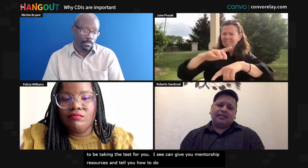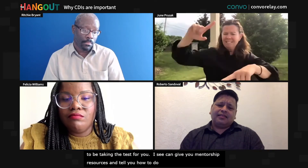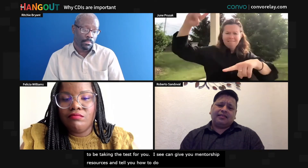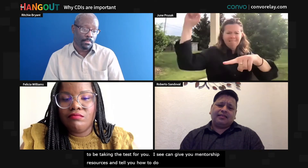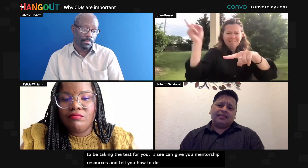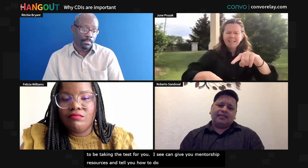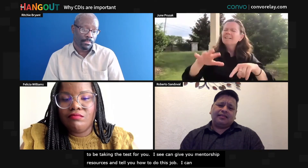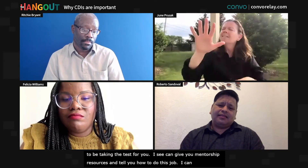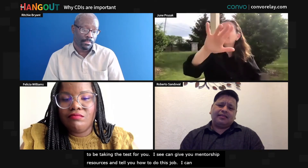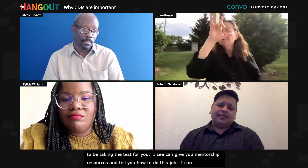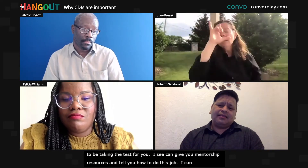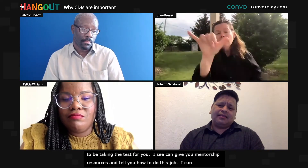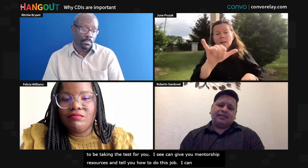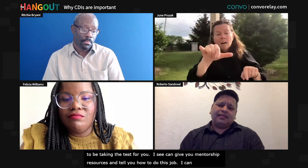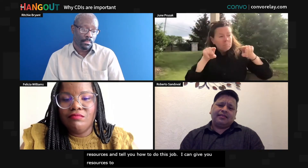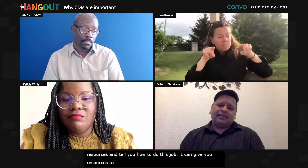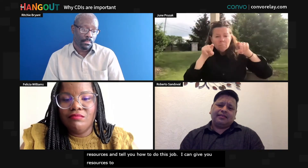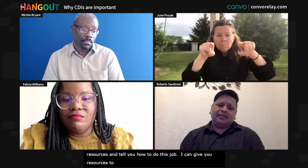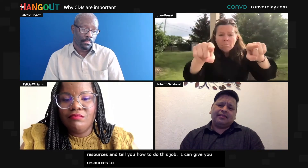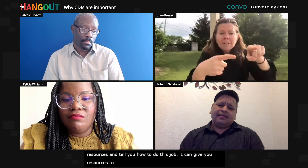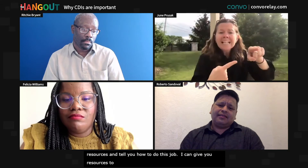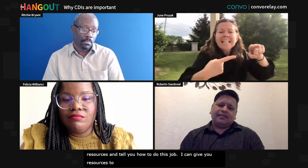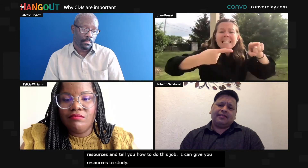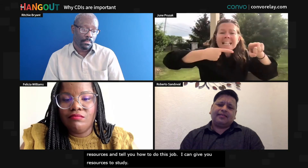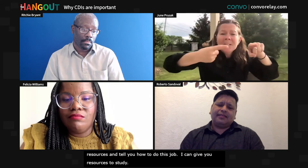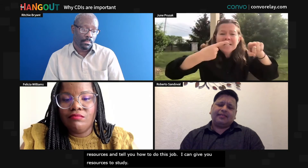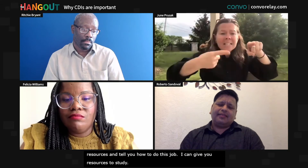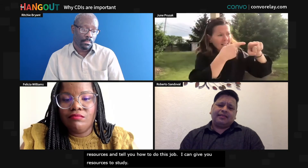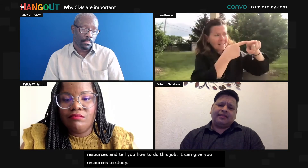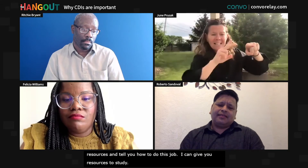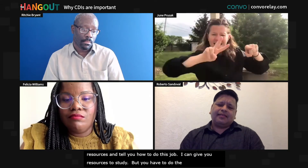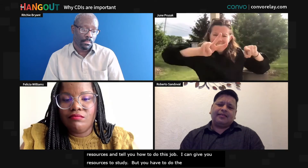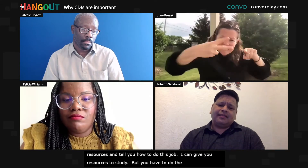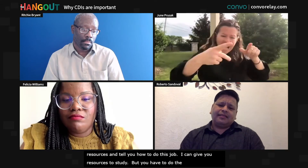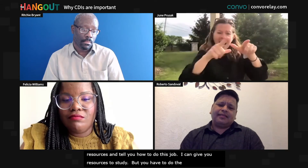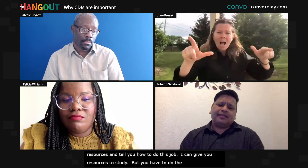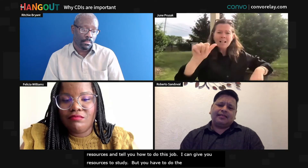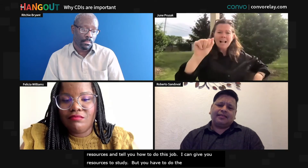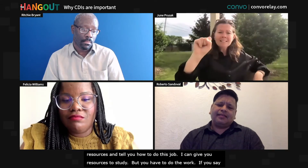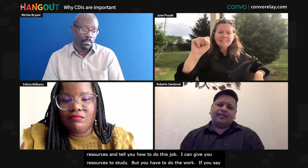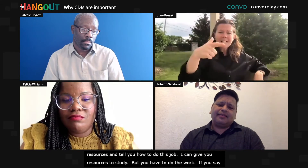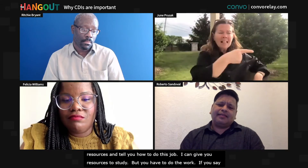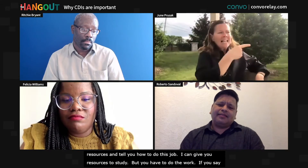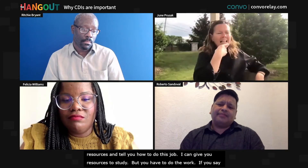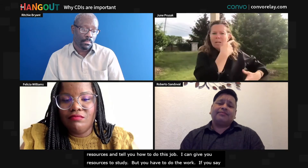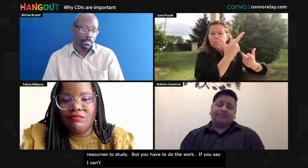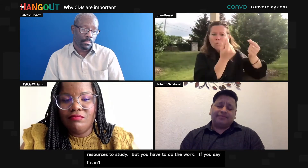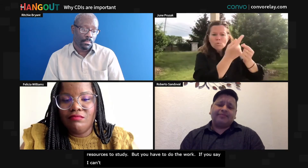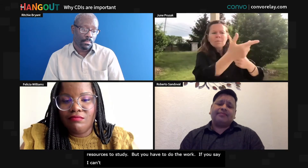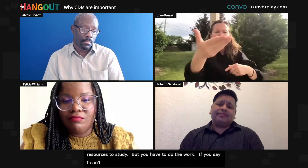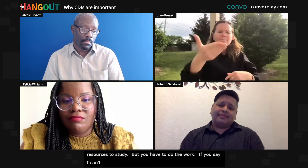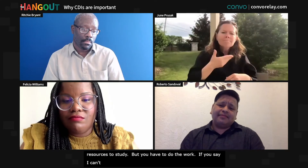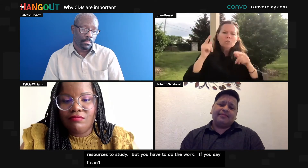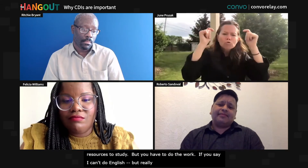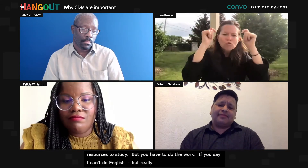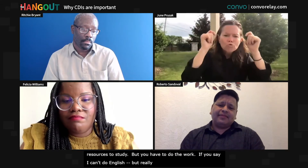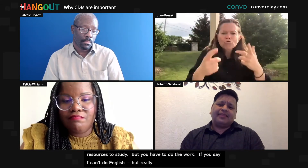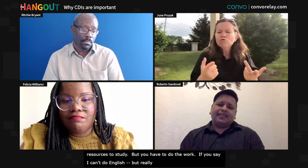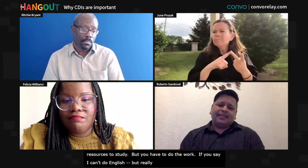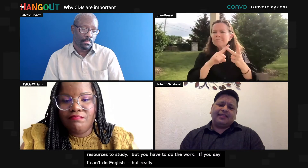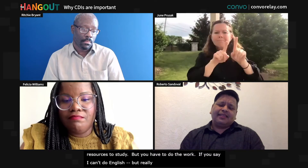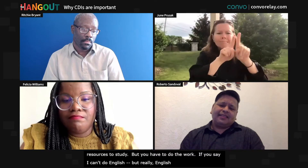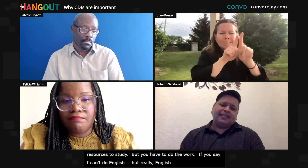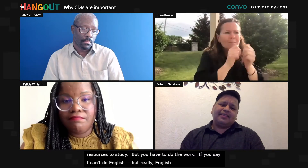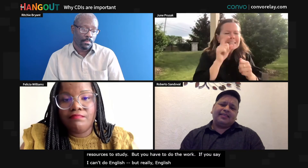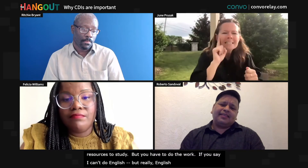study, but you have to do the work. If you say, "Oh, I can't do English," but really, English, hearing people, they